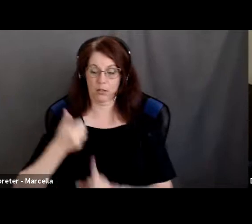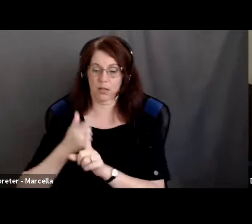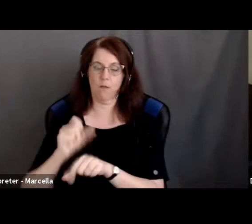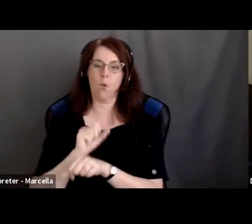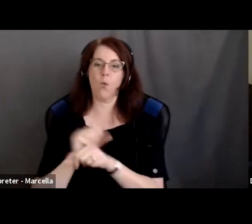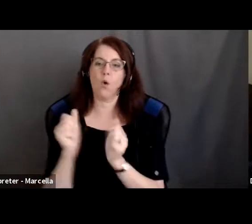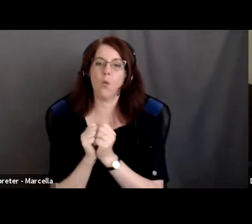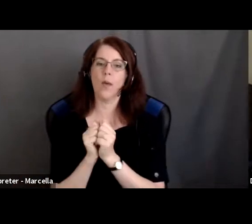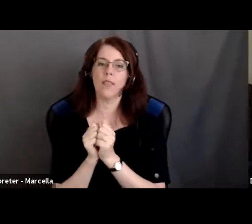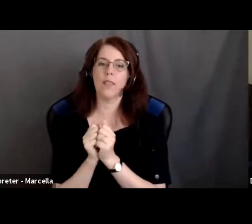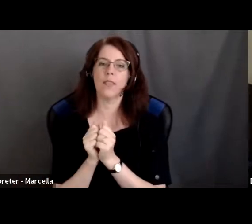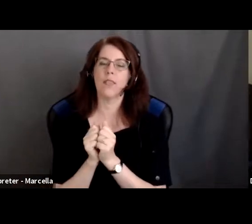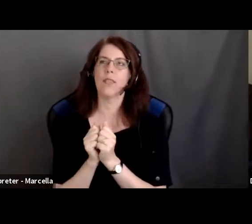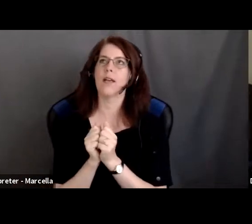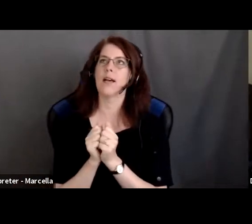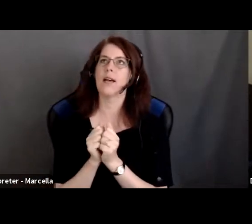a